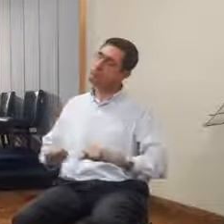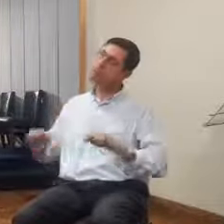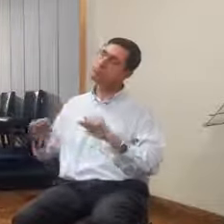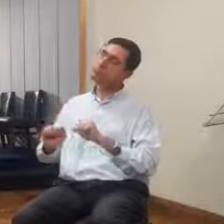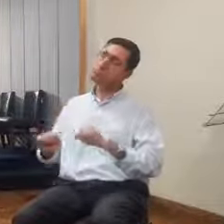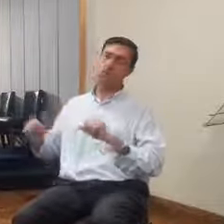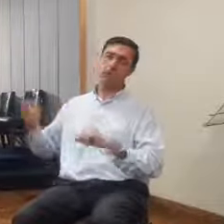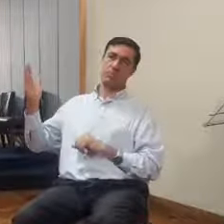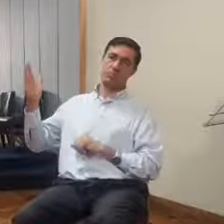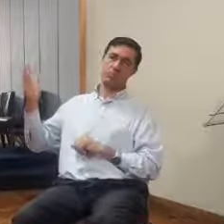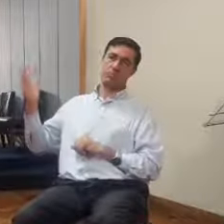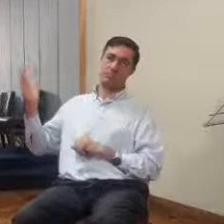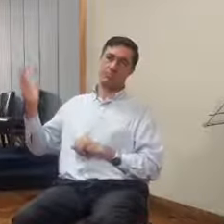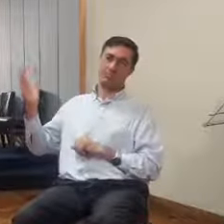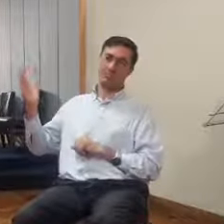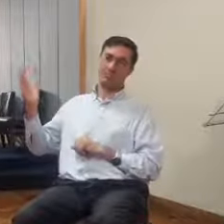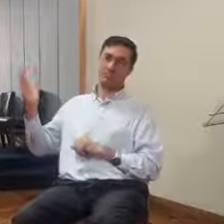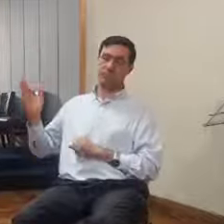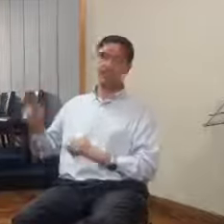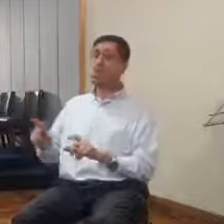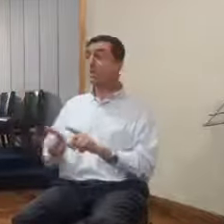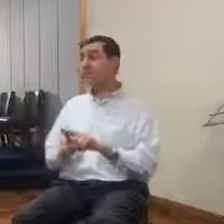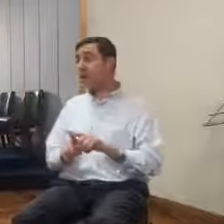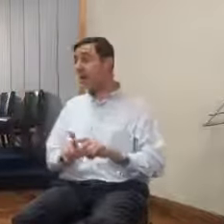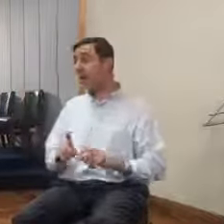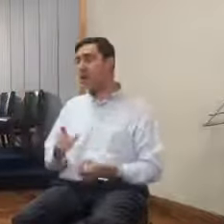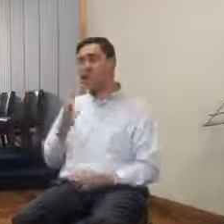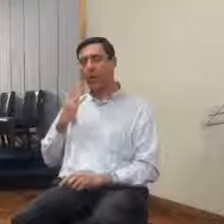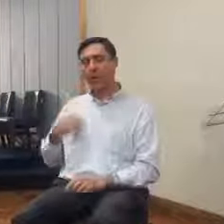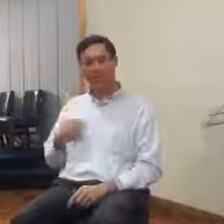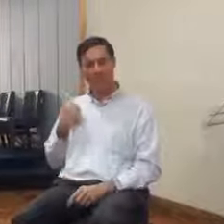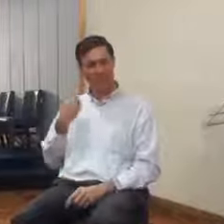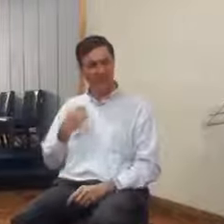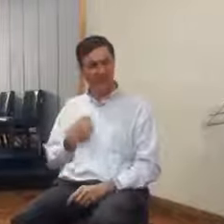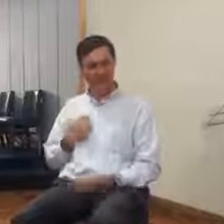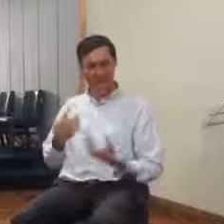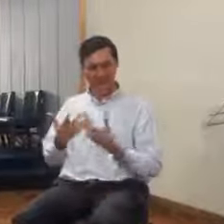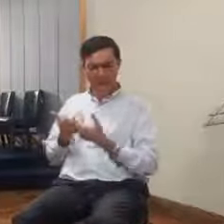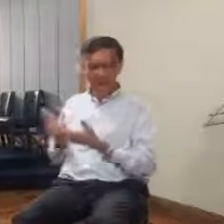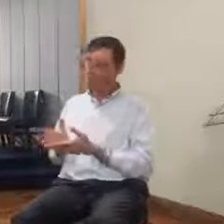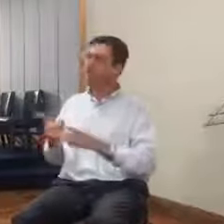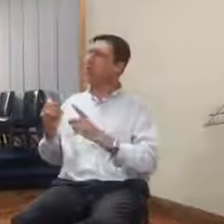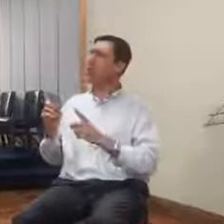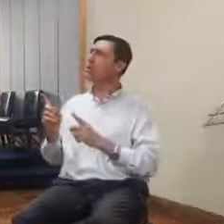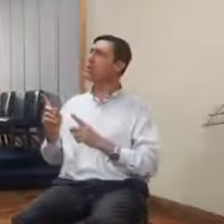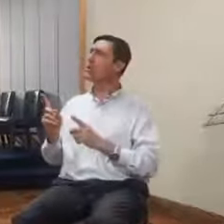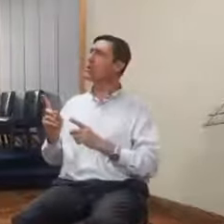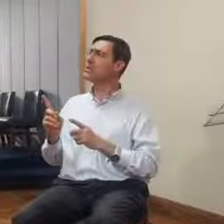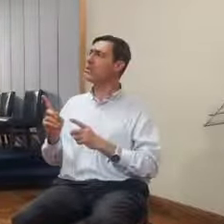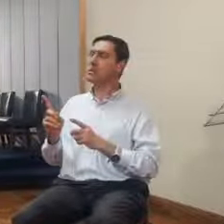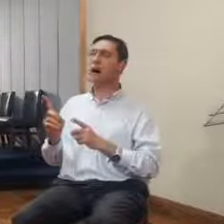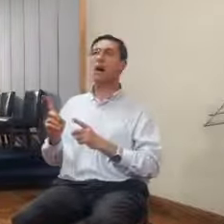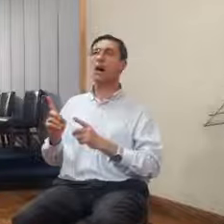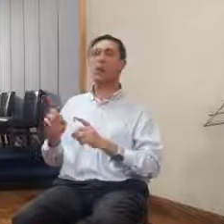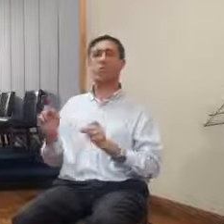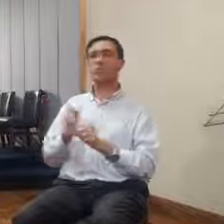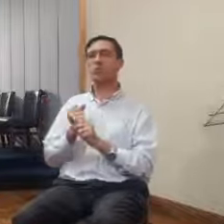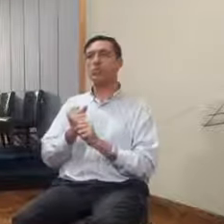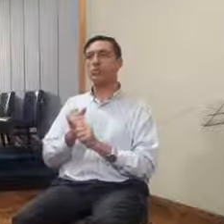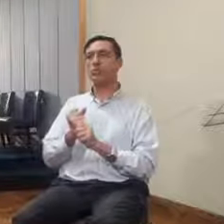our Christian service. What should I be doing for the Lord? For his blessing upon our Christian service. How we long to bear